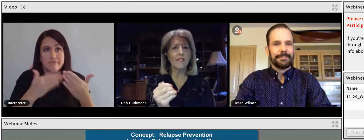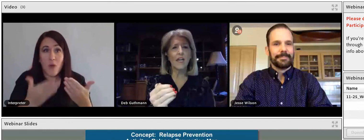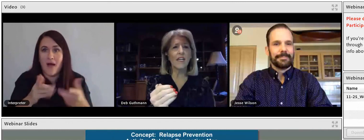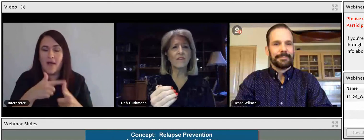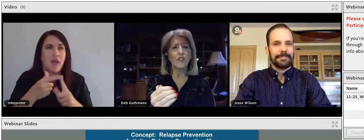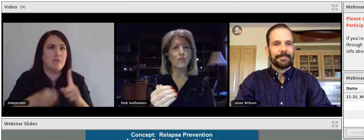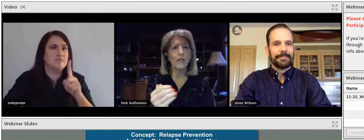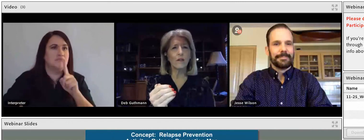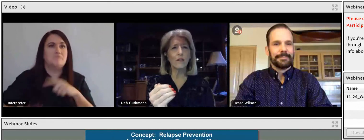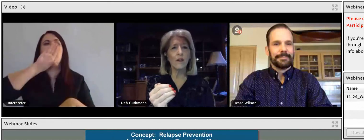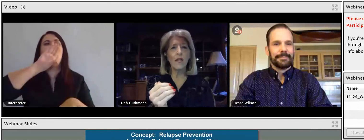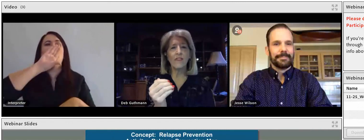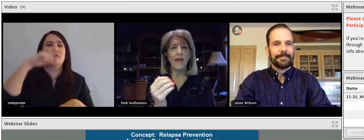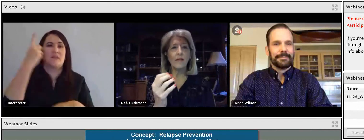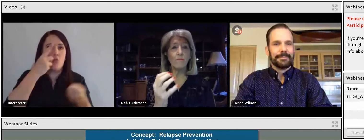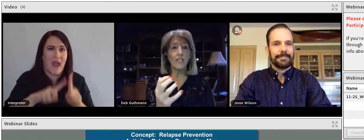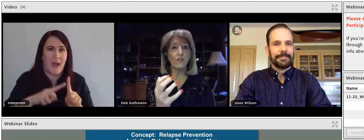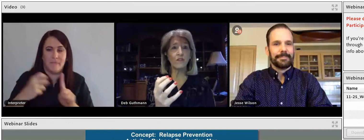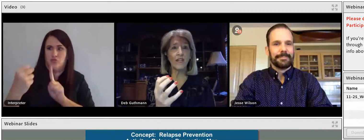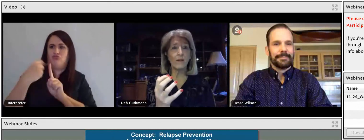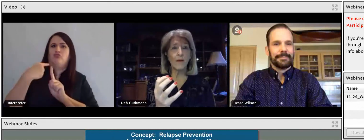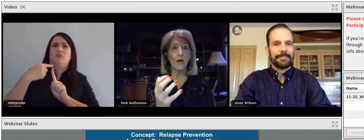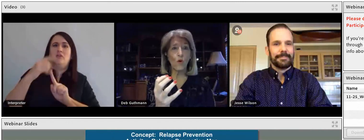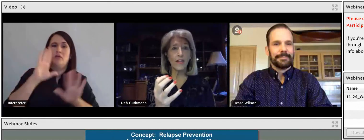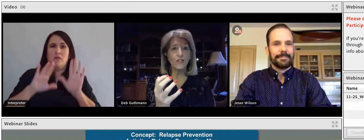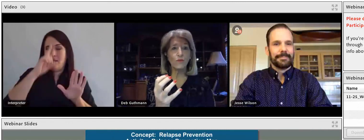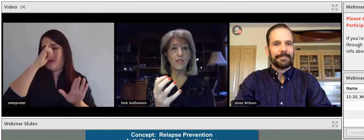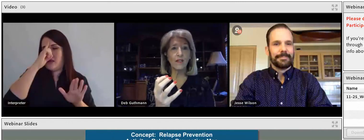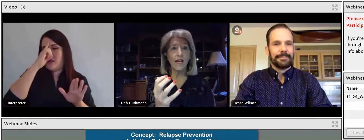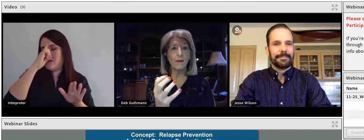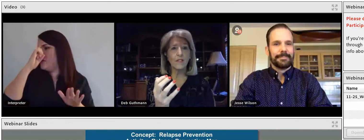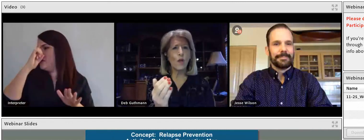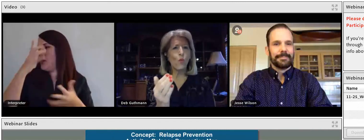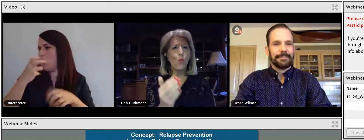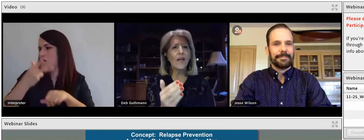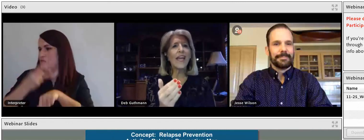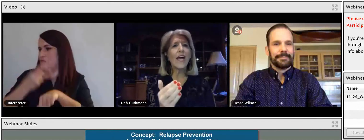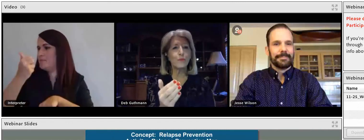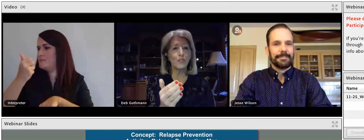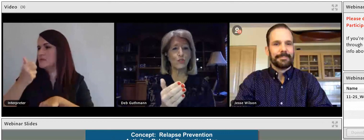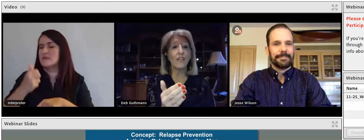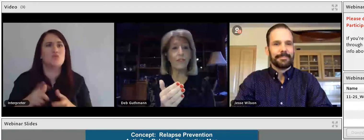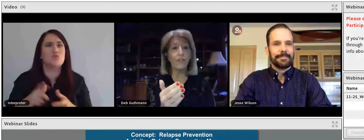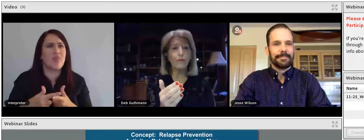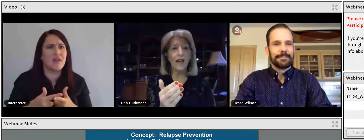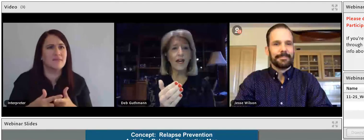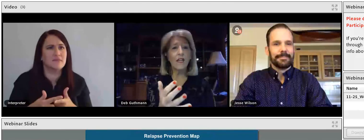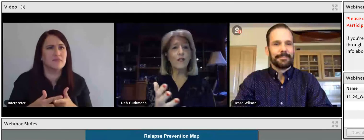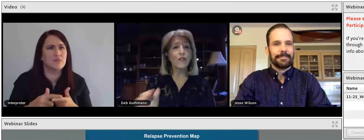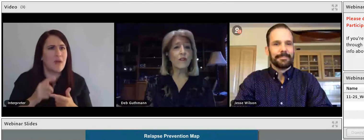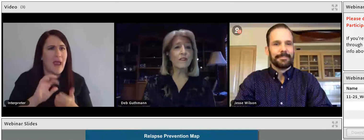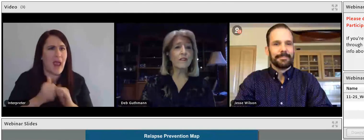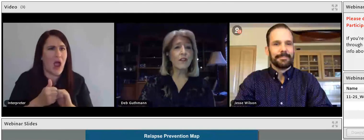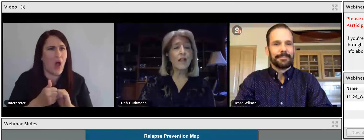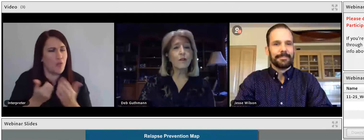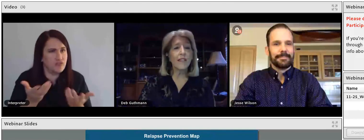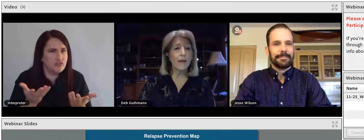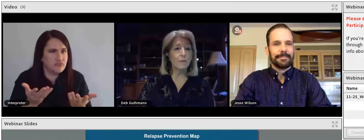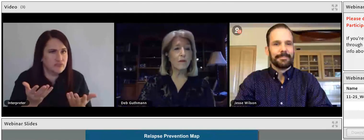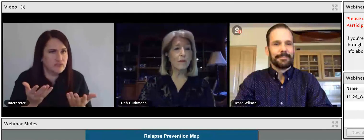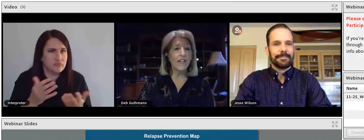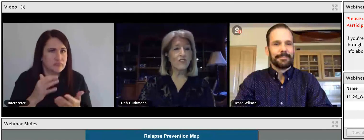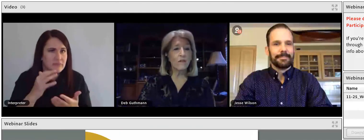to happen, some kind of a trigger that makes you think about wanting to relapse. What helps you get through that? So this